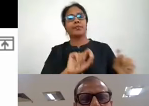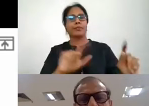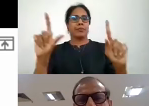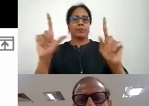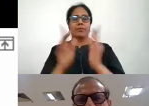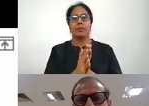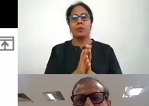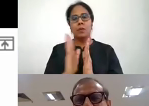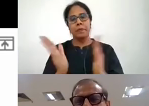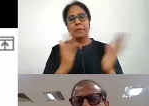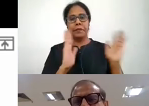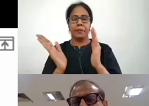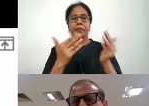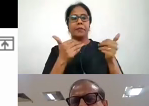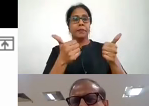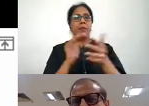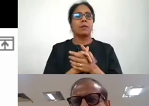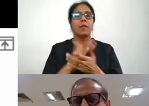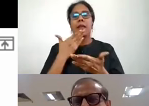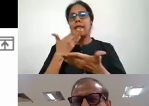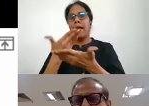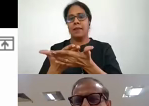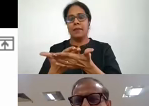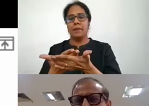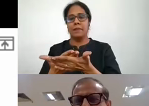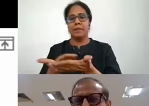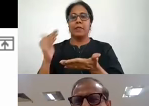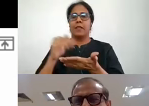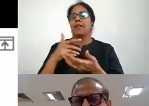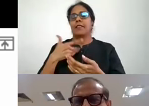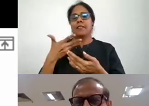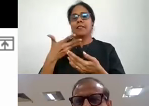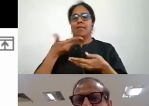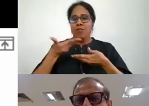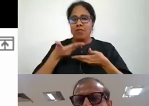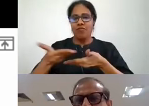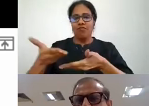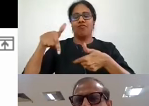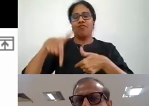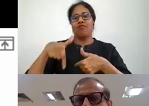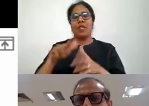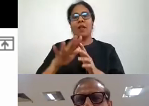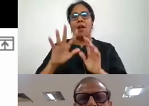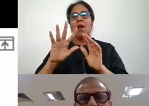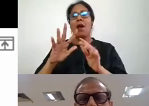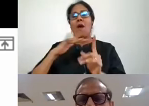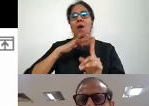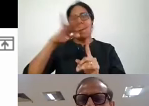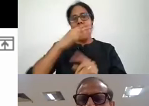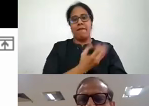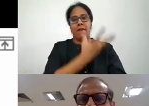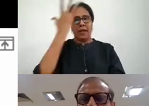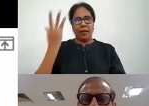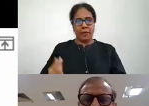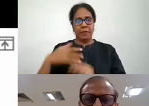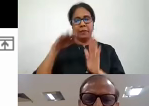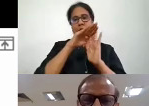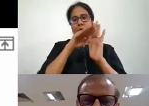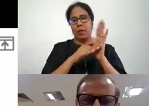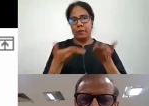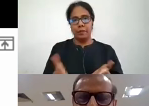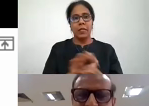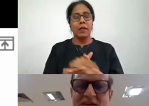Yeah, so thanks again for, you know, inviting me for this Wi-Fi day. So I think a